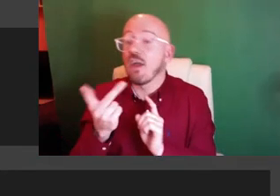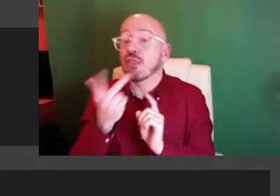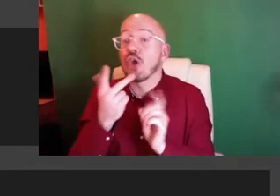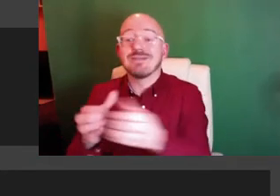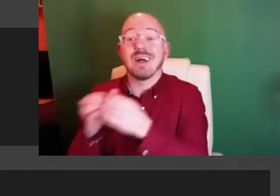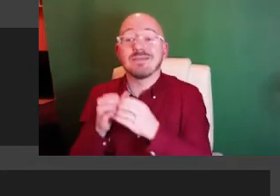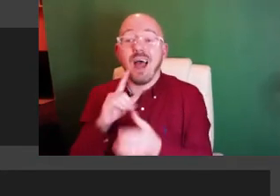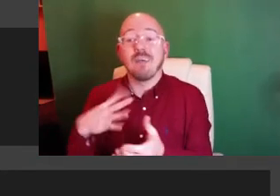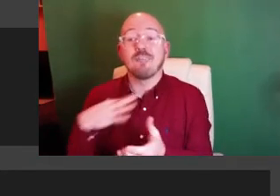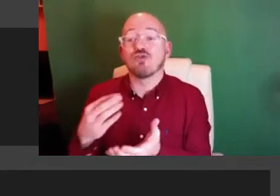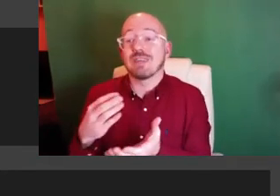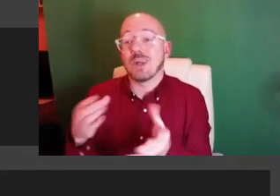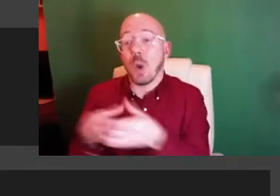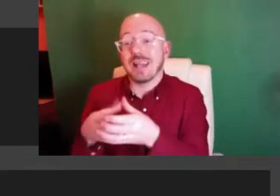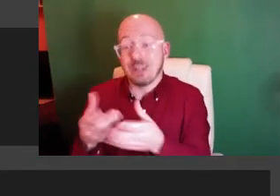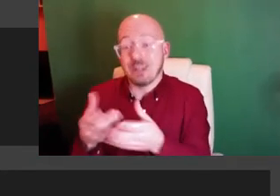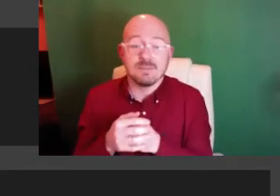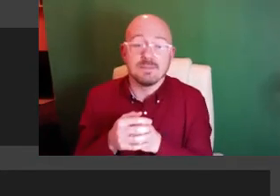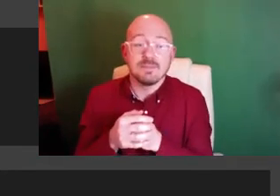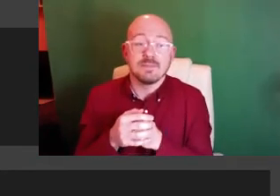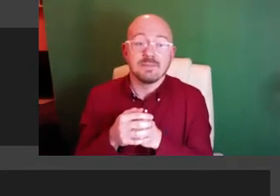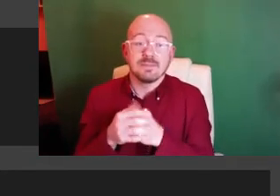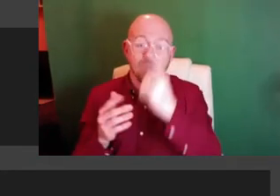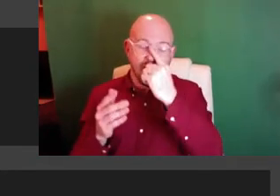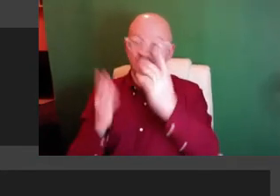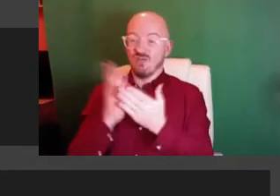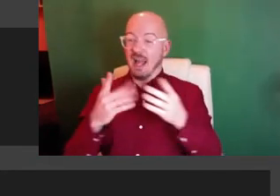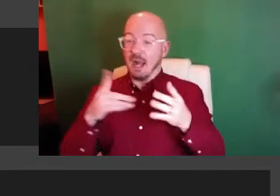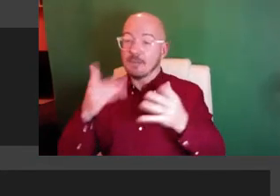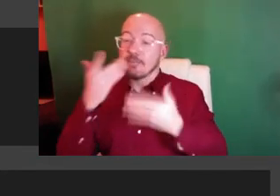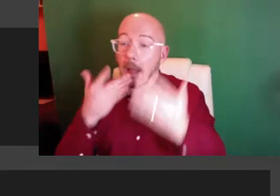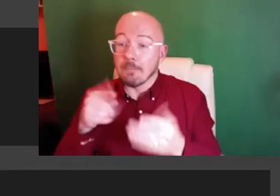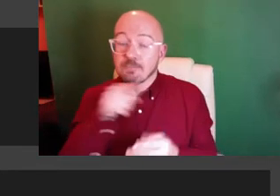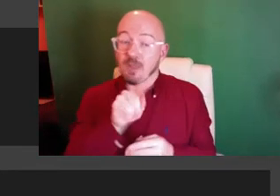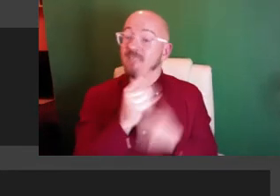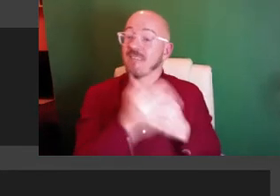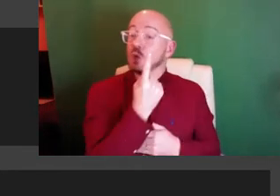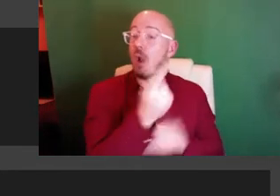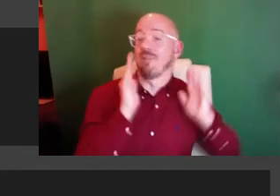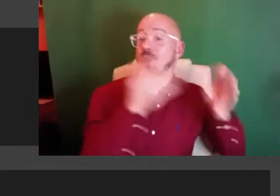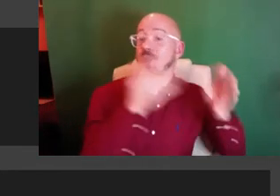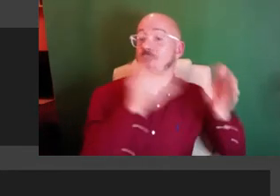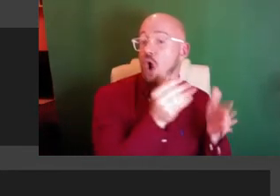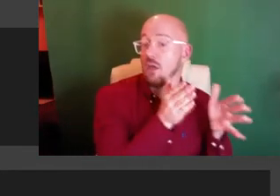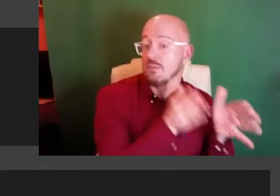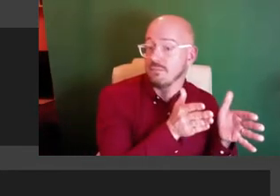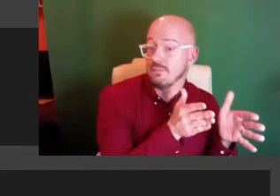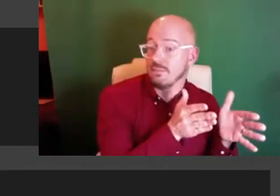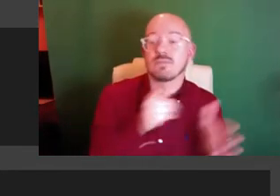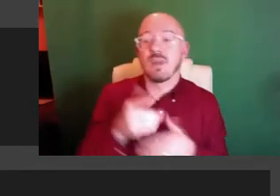public bodies, local authorities, schools, colleges, universities and the third sector.